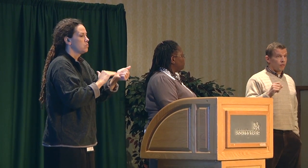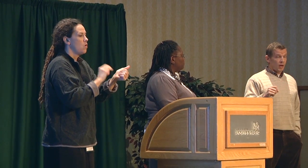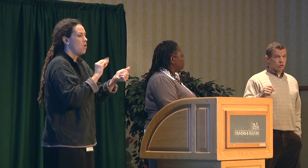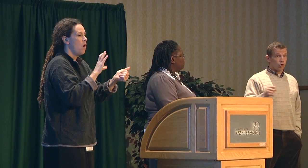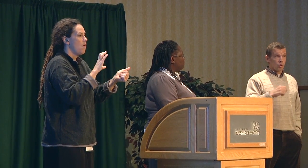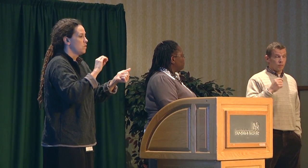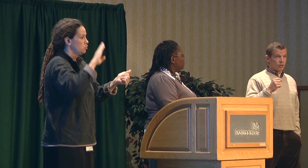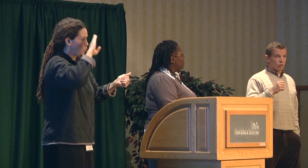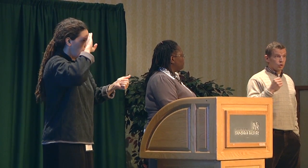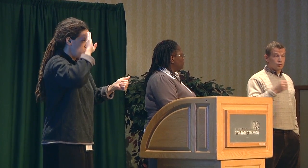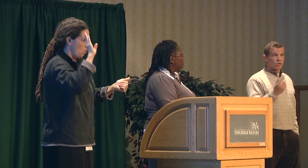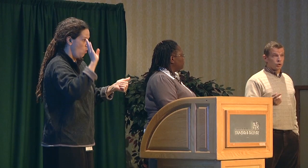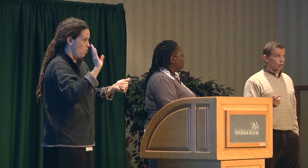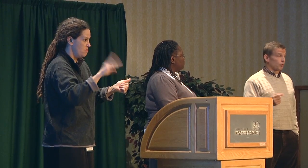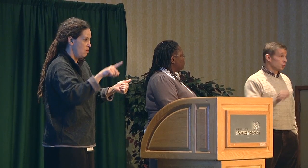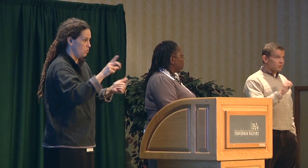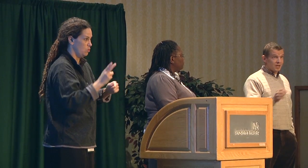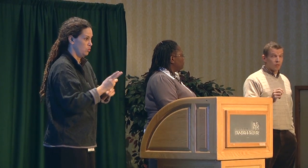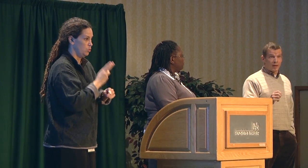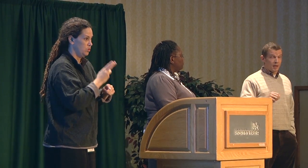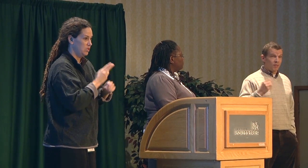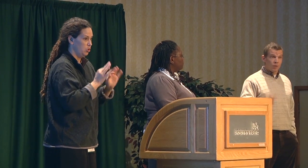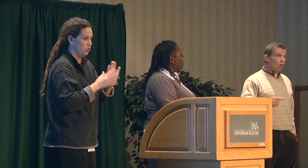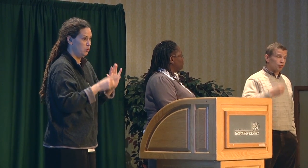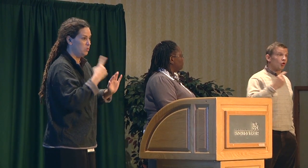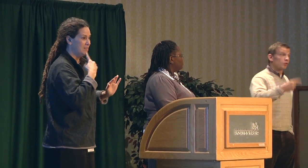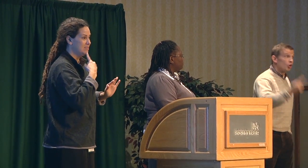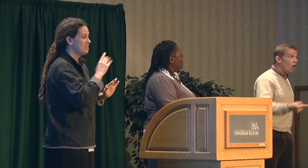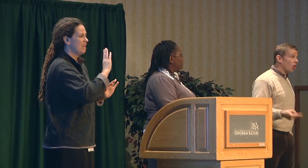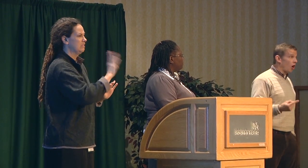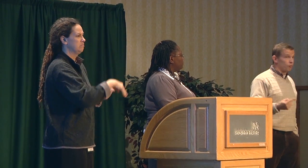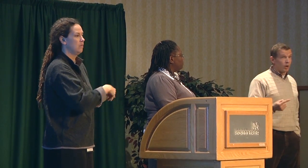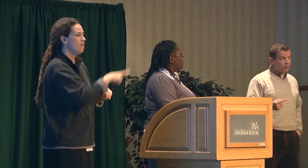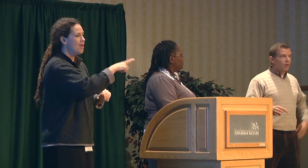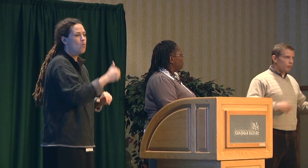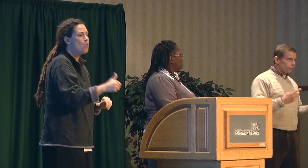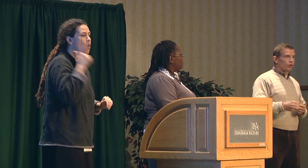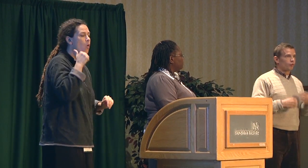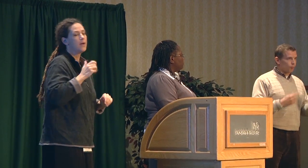that you're using an interpreter, you can tell her that, and they won't start the call off